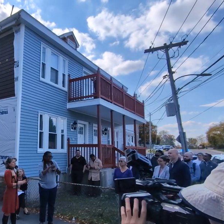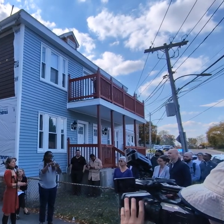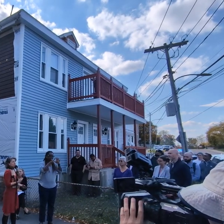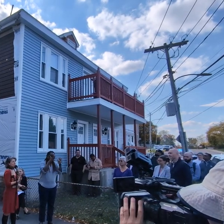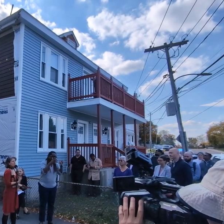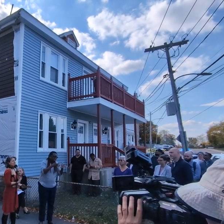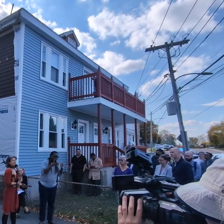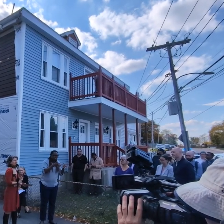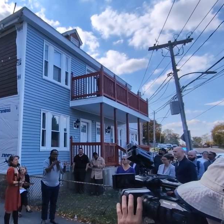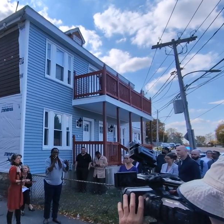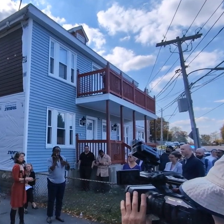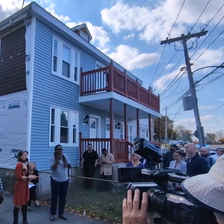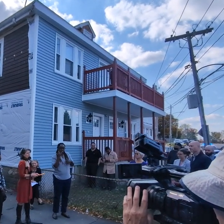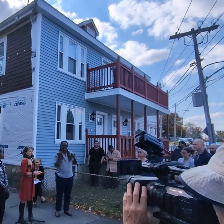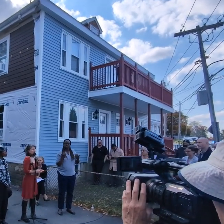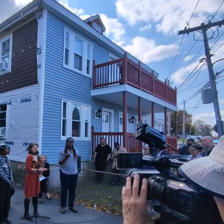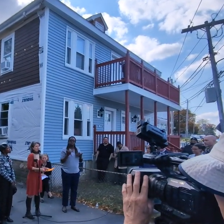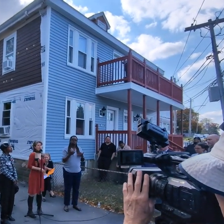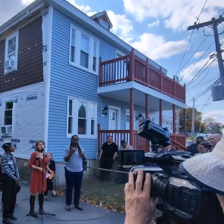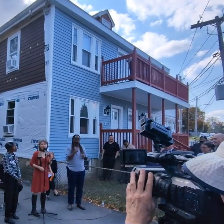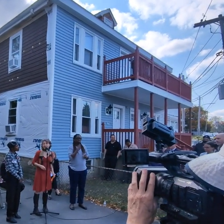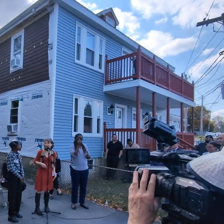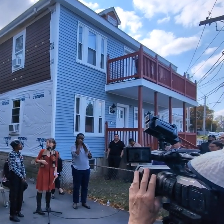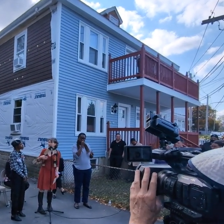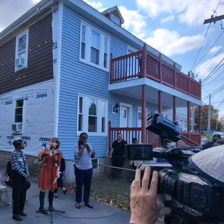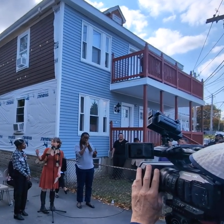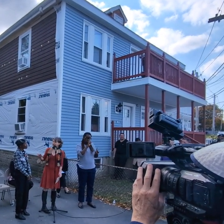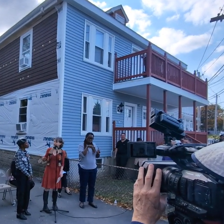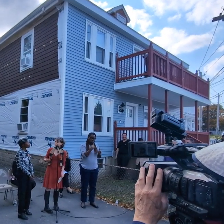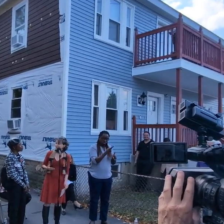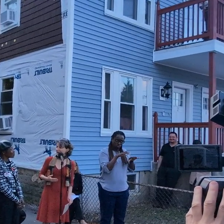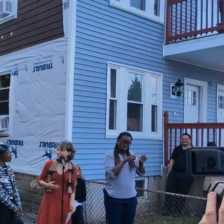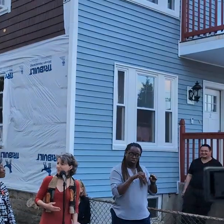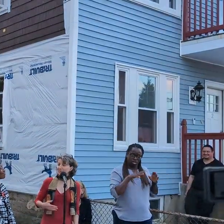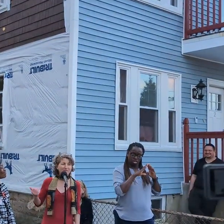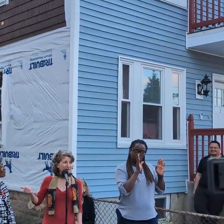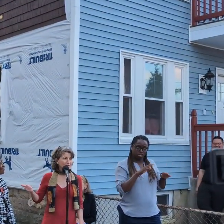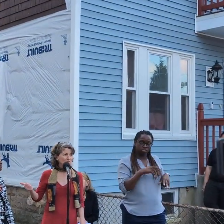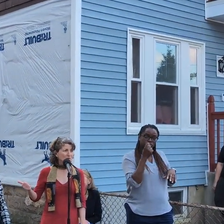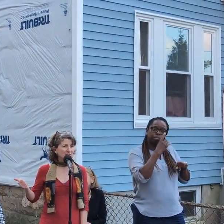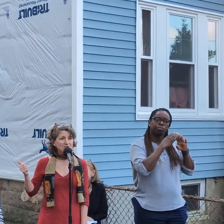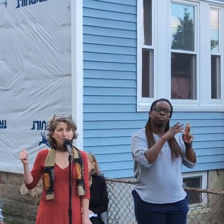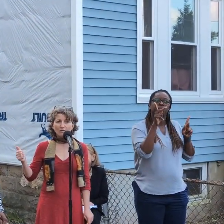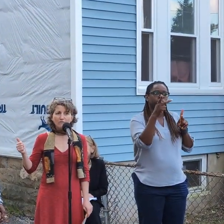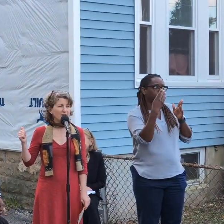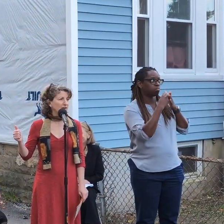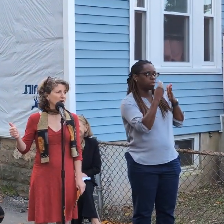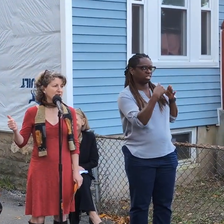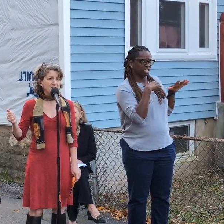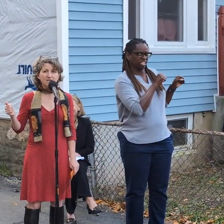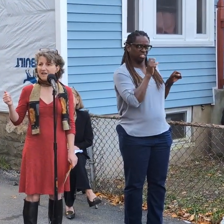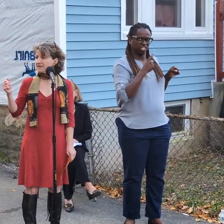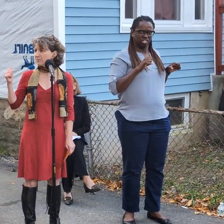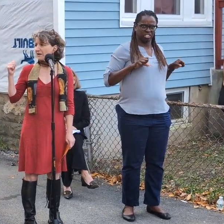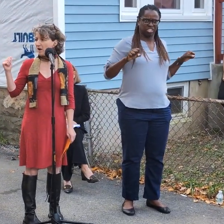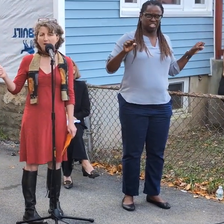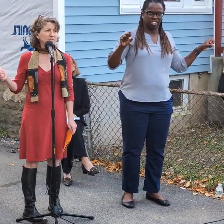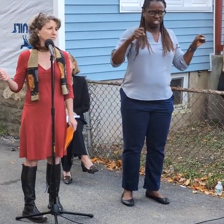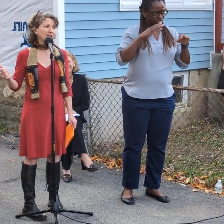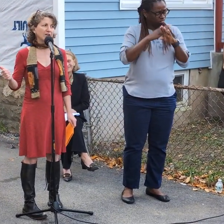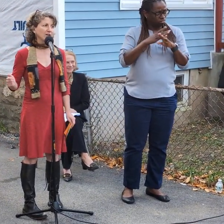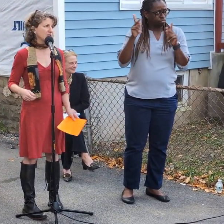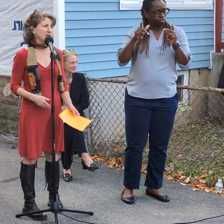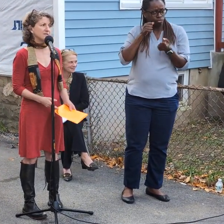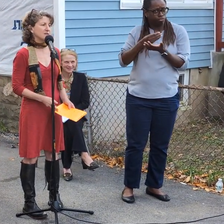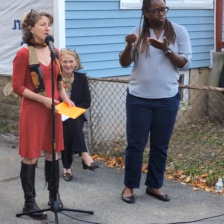we're also making sure people can live in healthy homes. Anyway, I'm not going to take any more time from Yvette, who is a total fighter and has been an